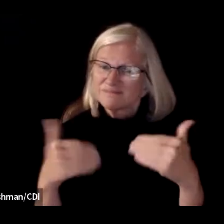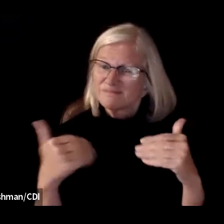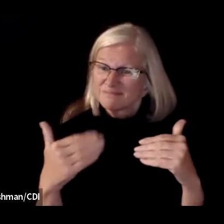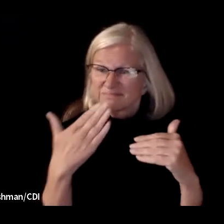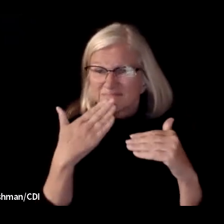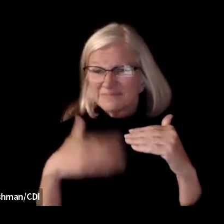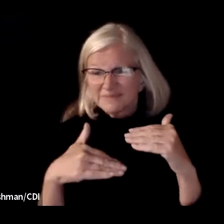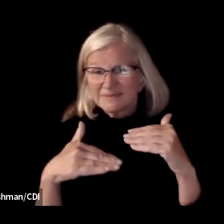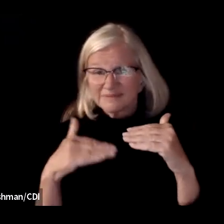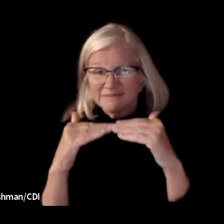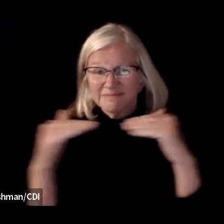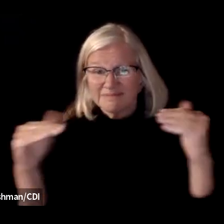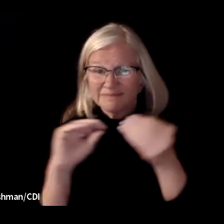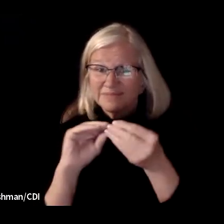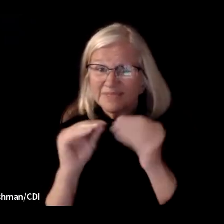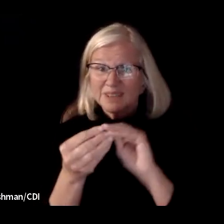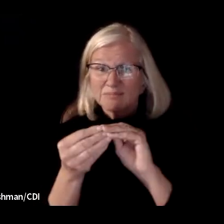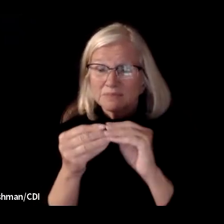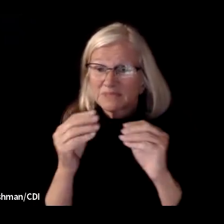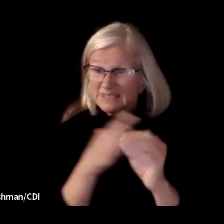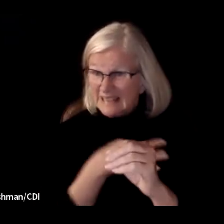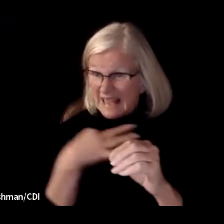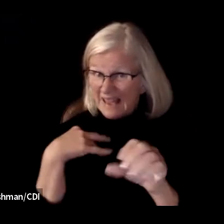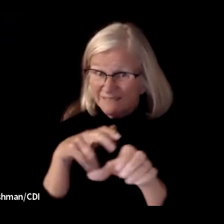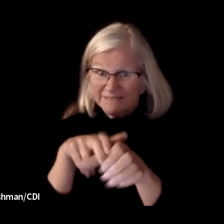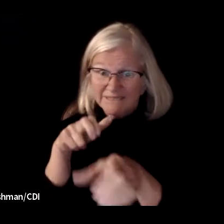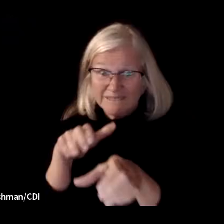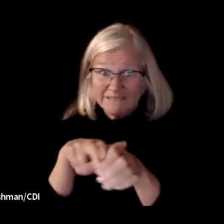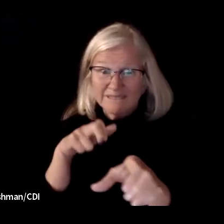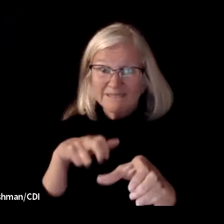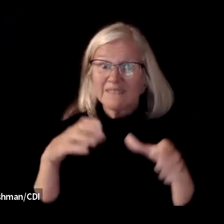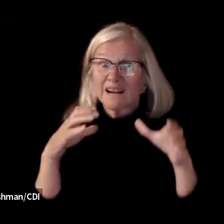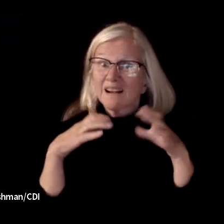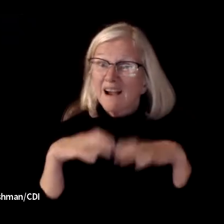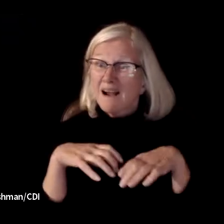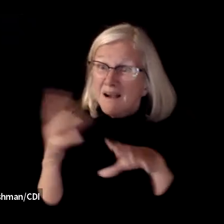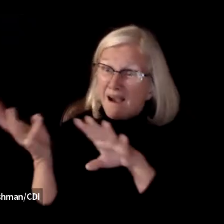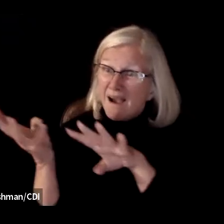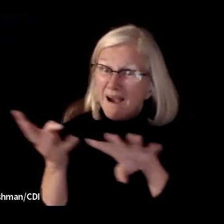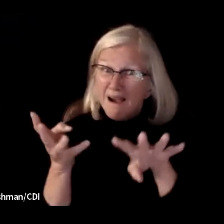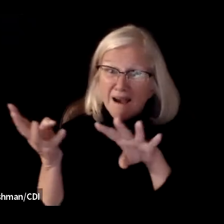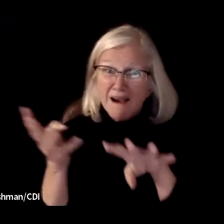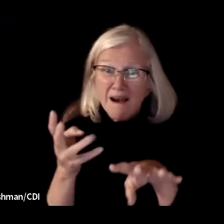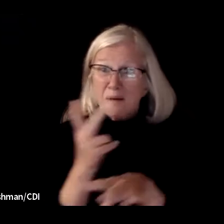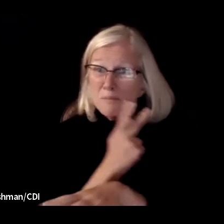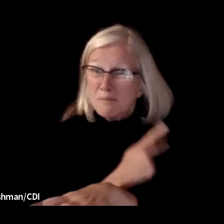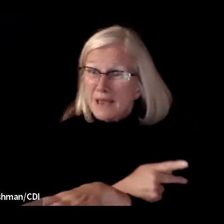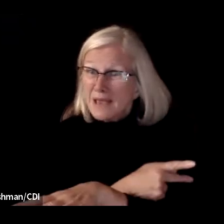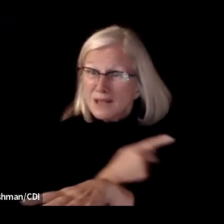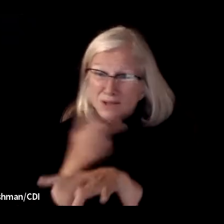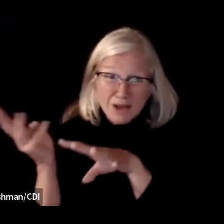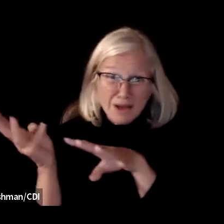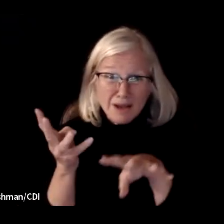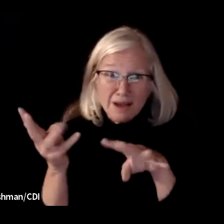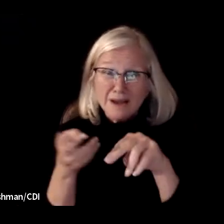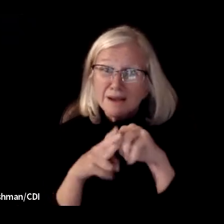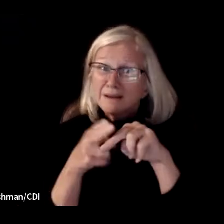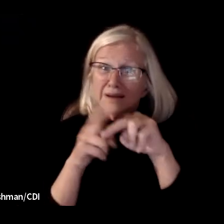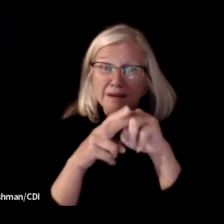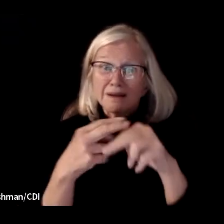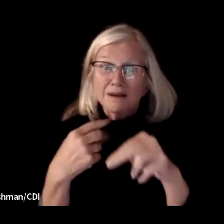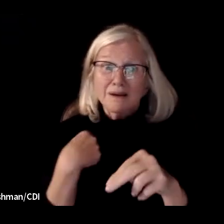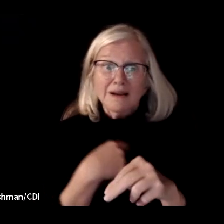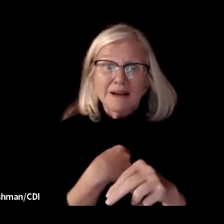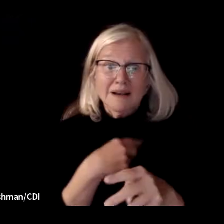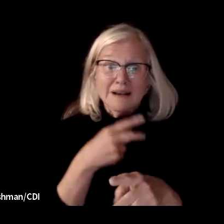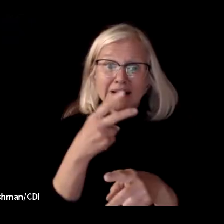increasing while our customer patient volumes remain high. And we have rapidly escalating measures to attract and retain talent in healthcare,